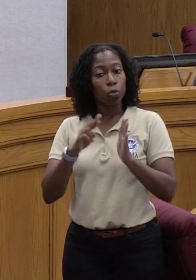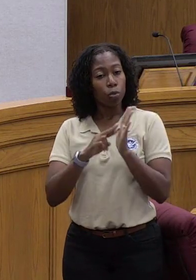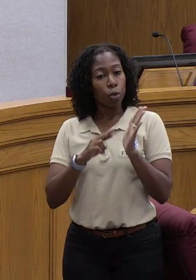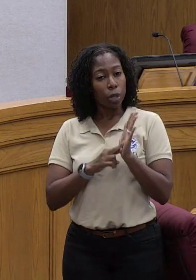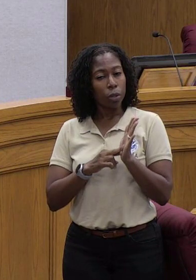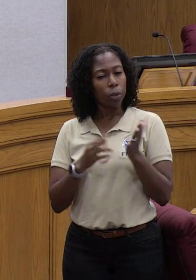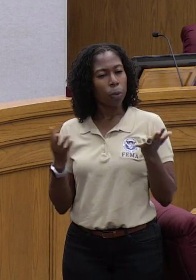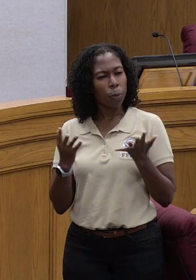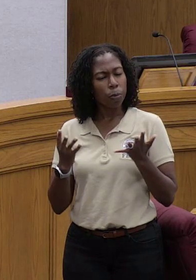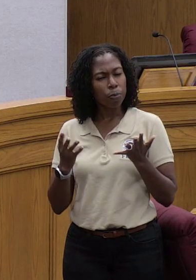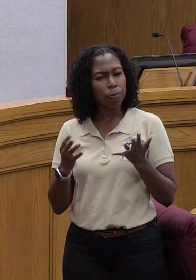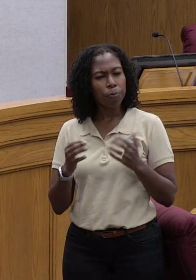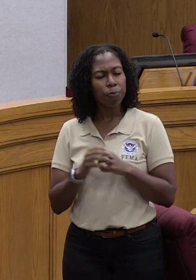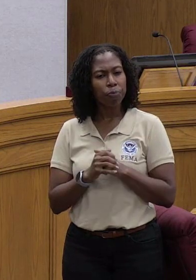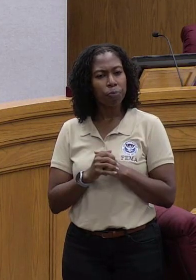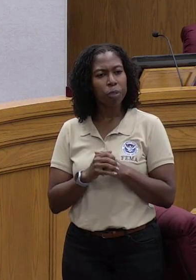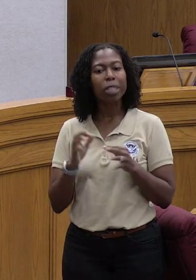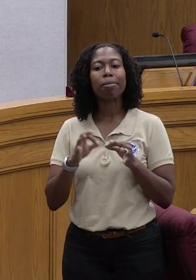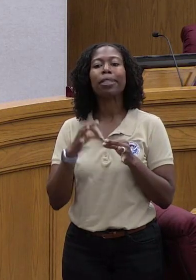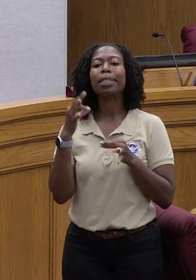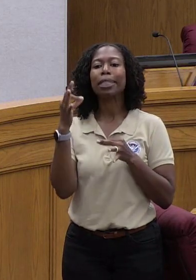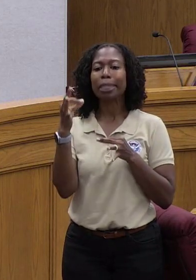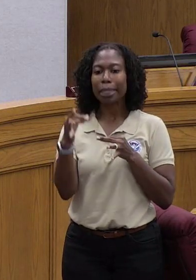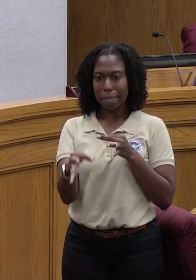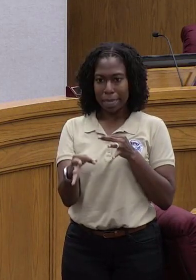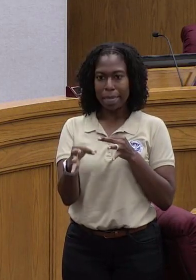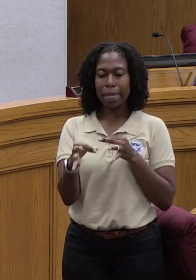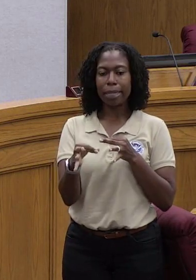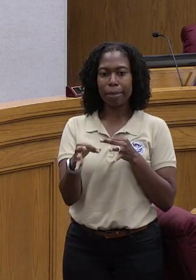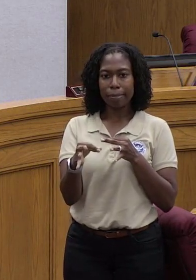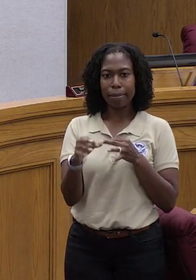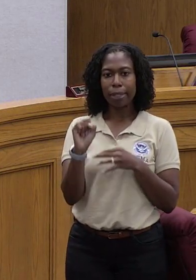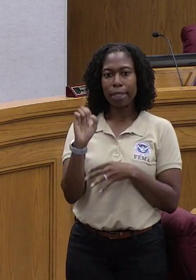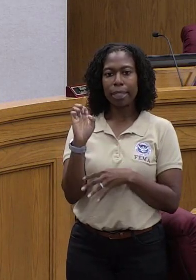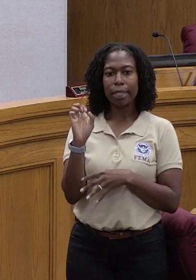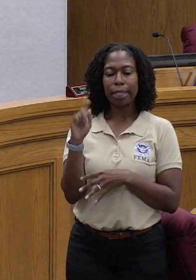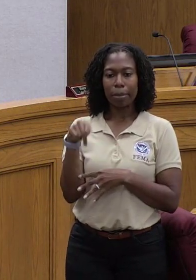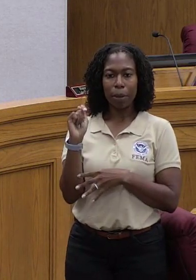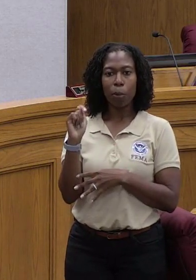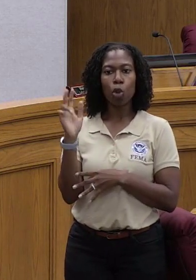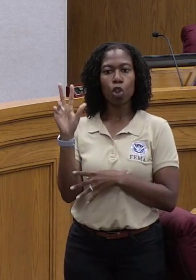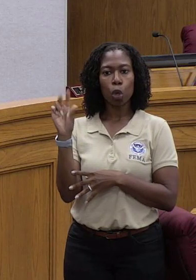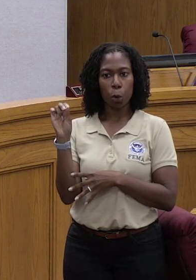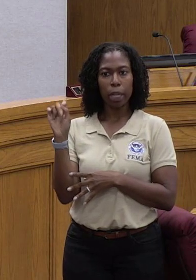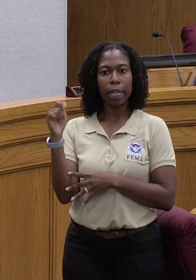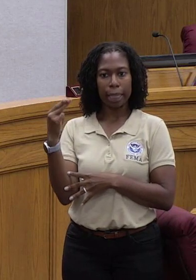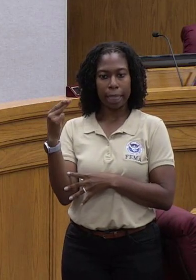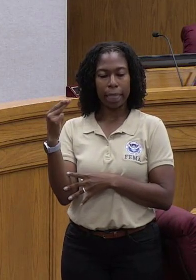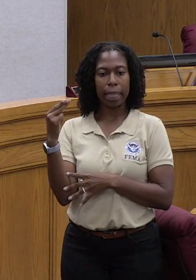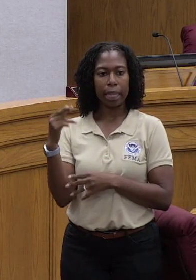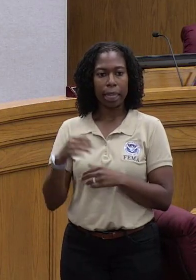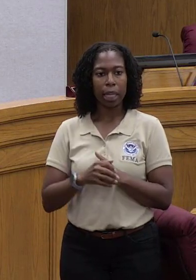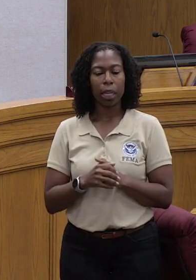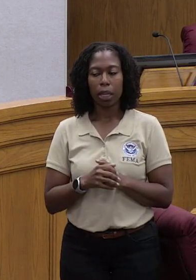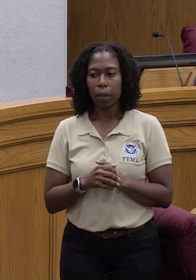for this program has been extended now to September 30th.